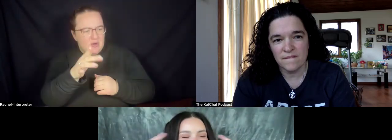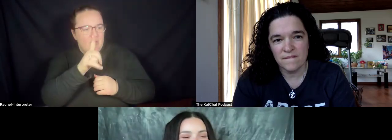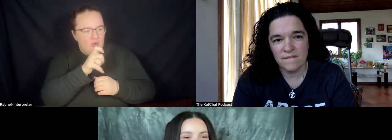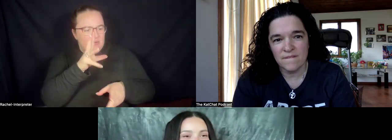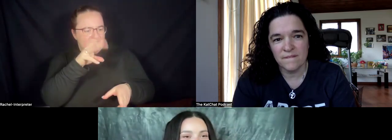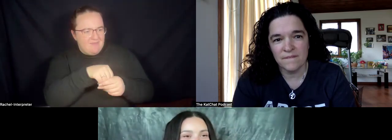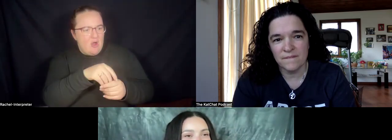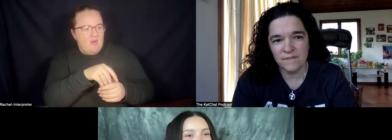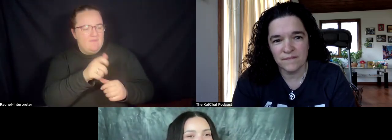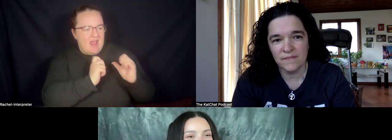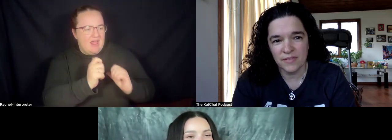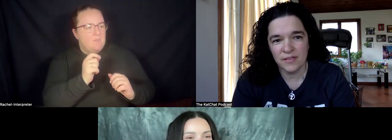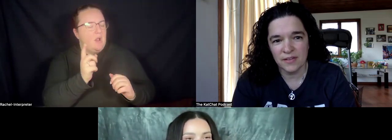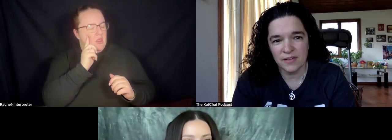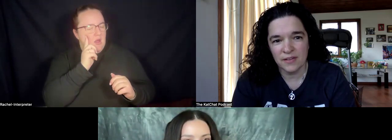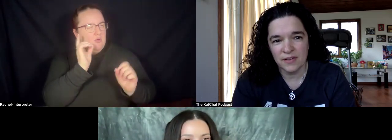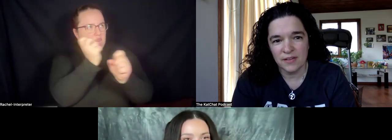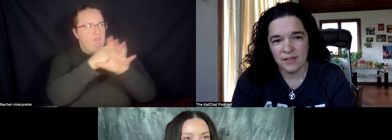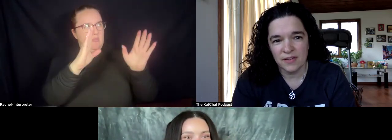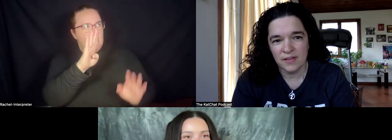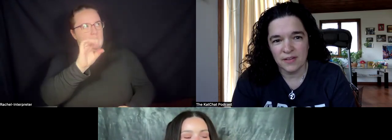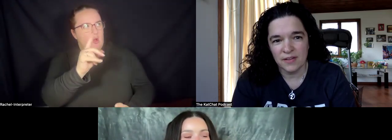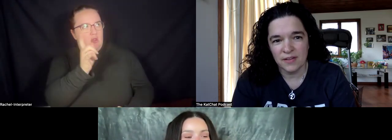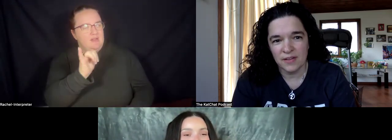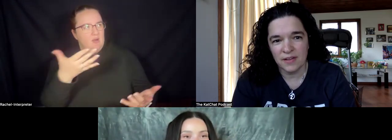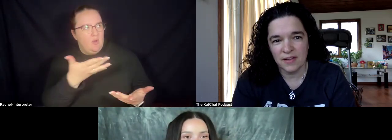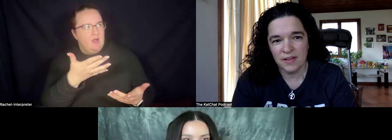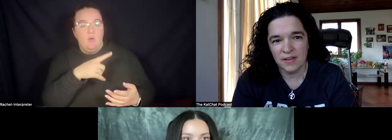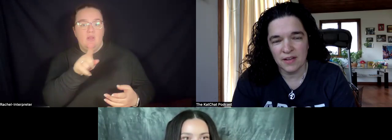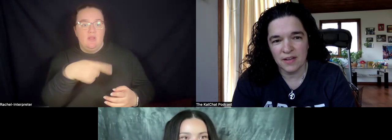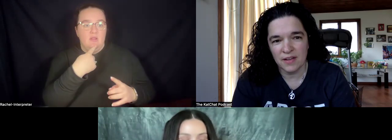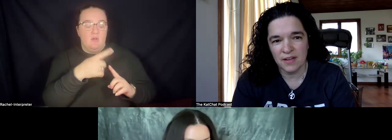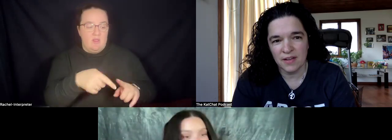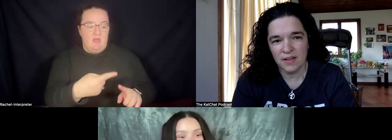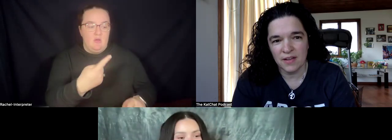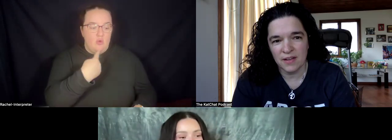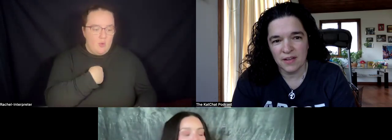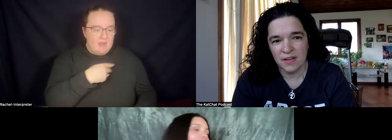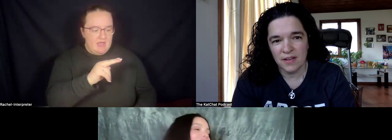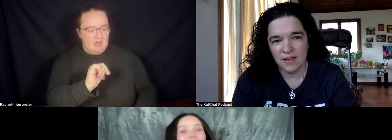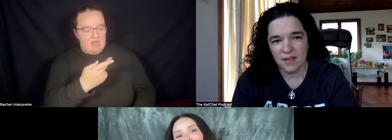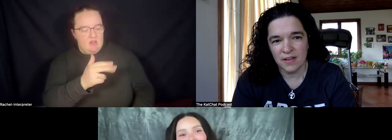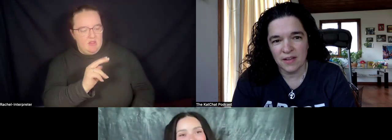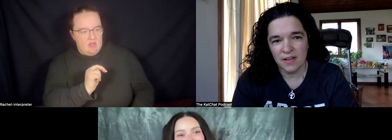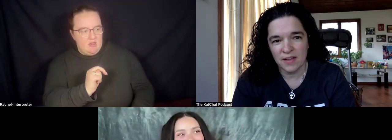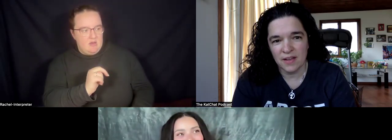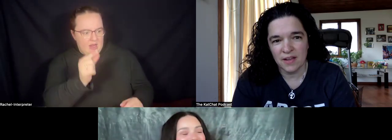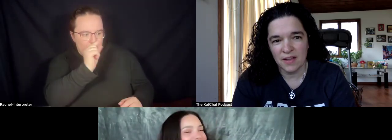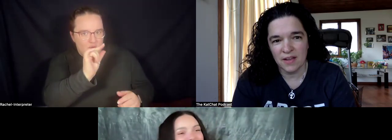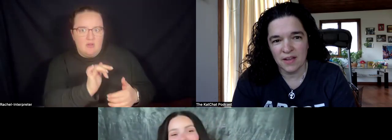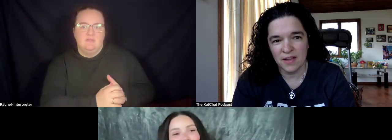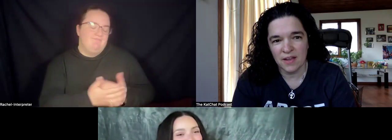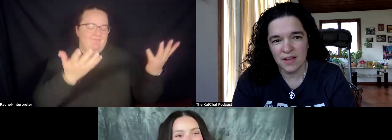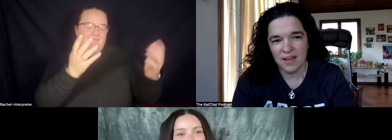I'd had a vision of what I thought Bo would look like. And then when they were like, Nathan, and I Googled him, I'm like,